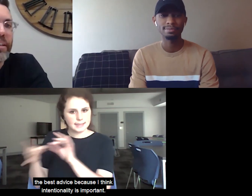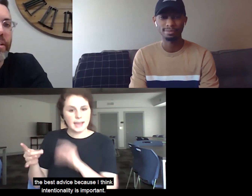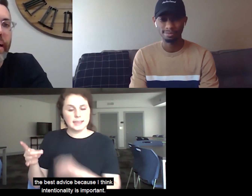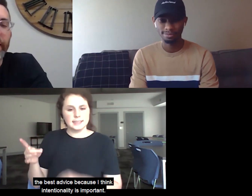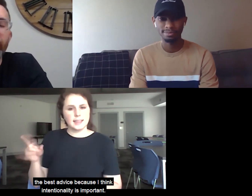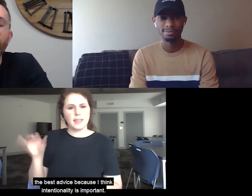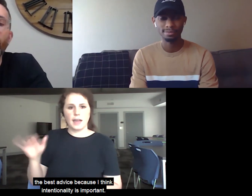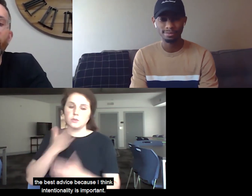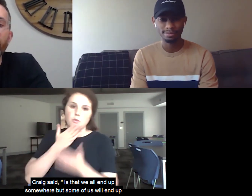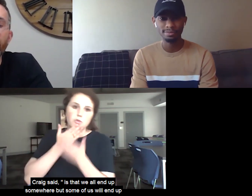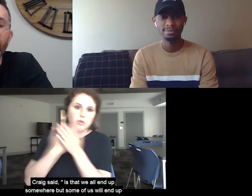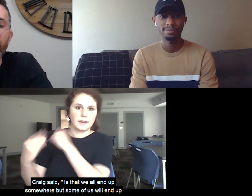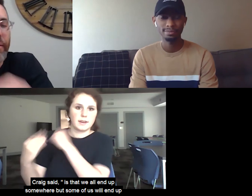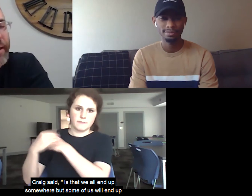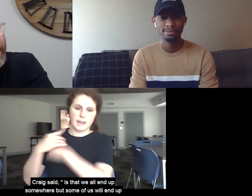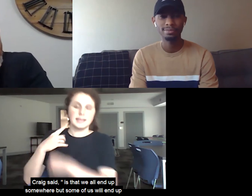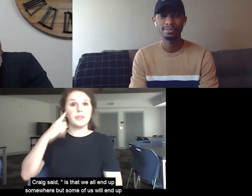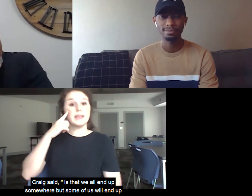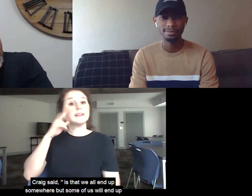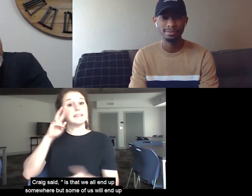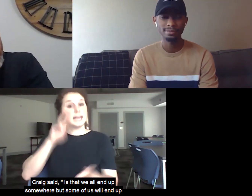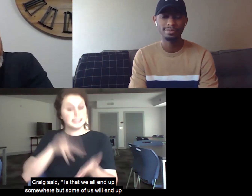think intentionality is important. Is that Craig